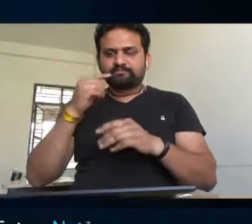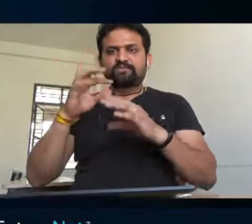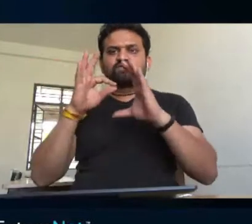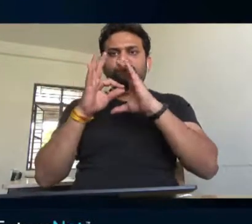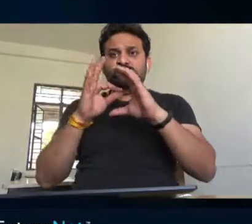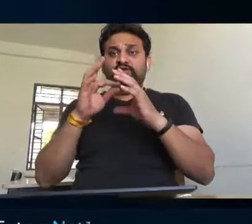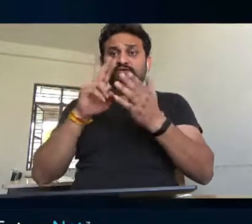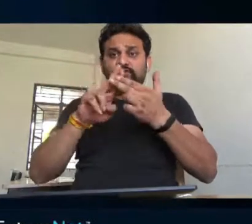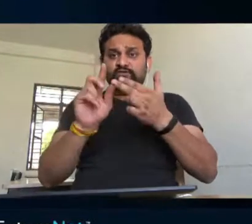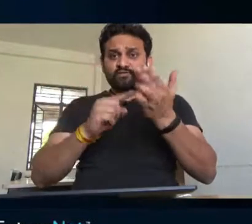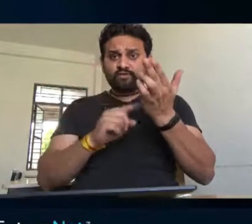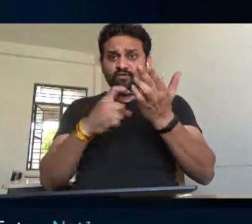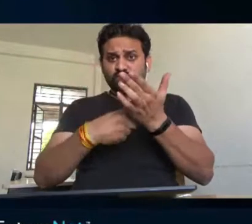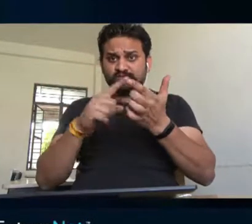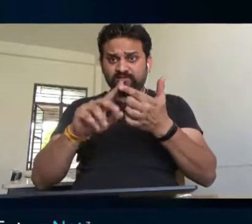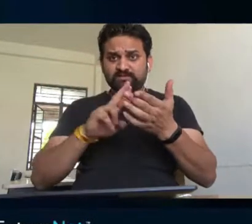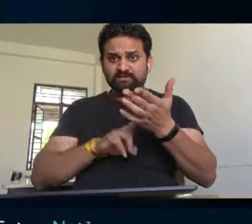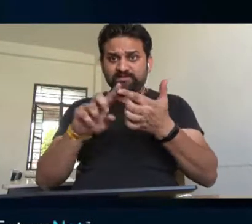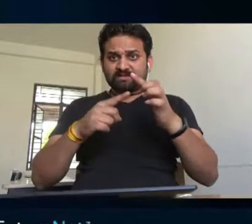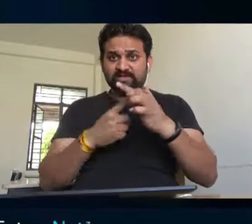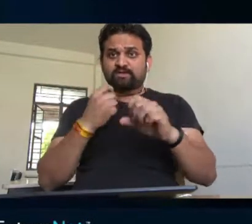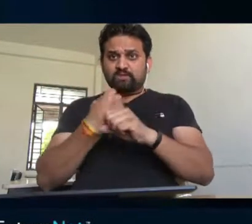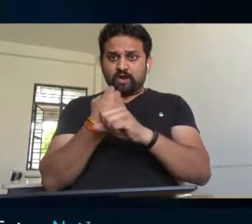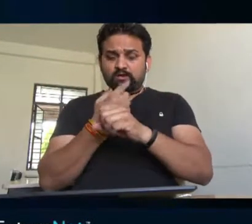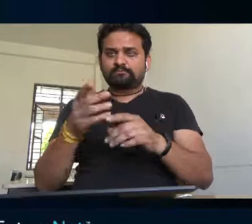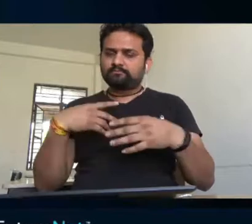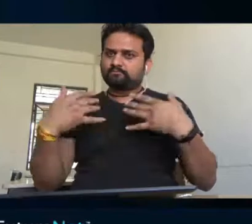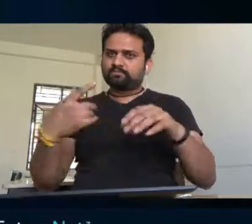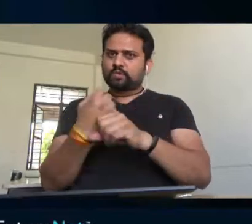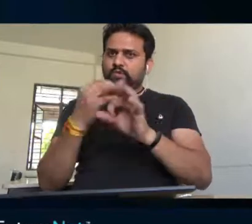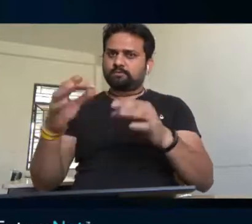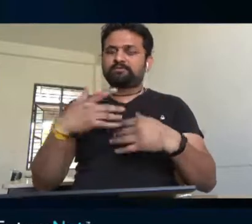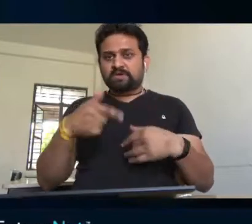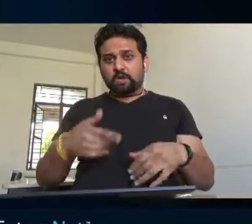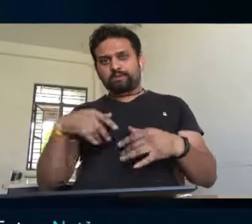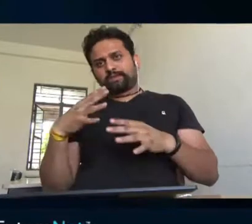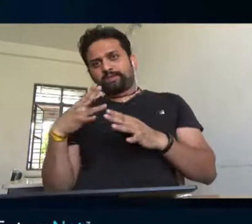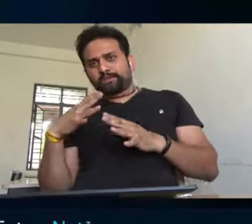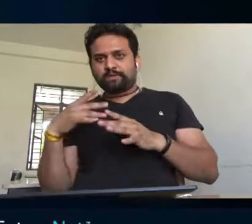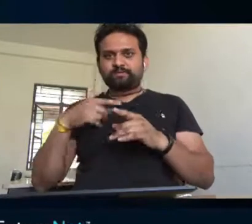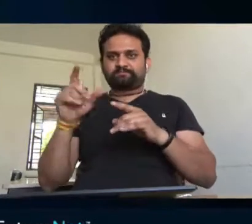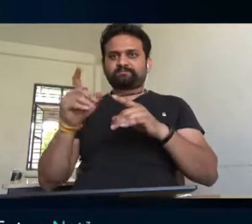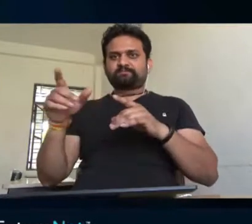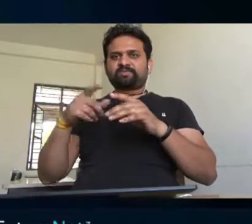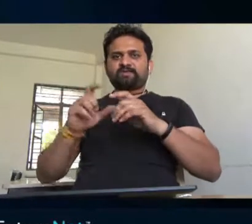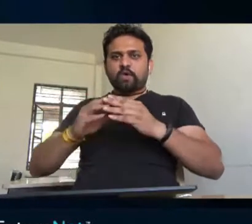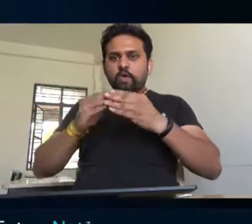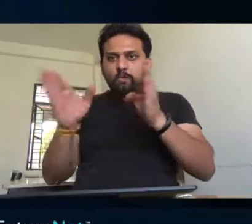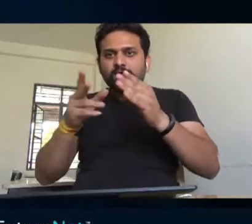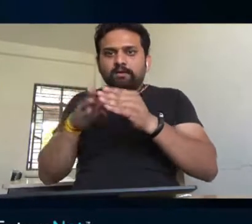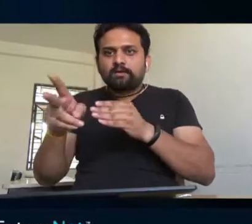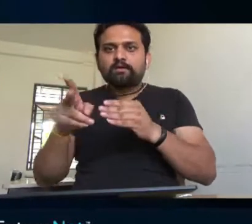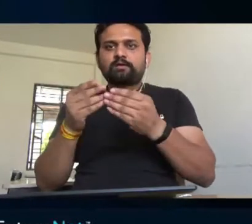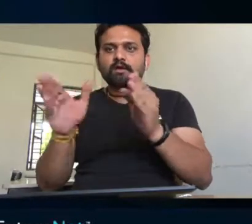here in Kiev 3-4 weeks ago. And thank you very much to Anya and Timo. Timo is the boss